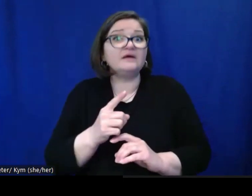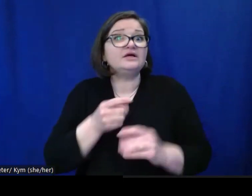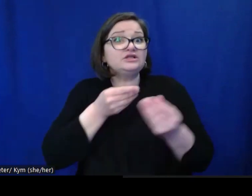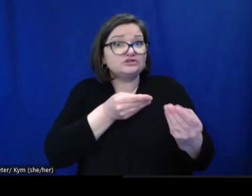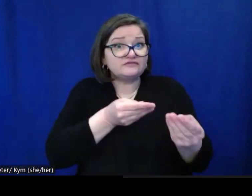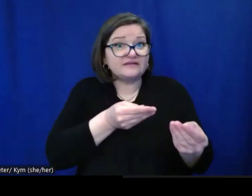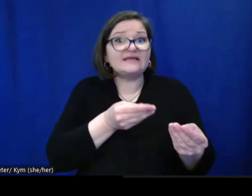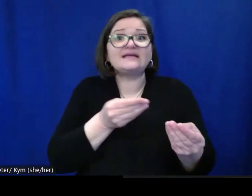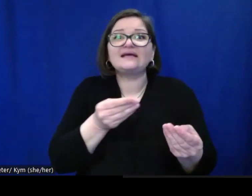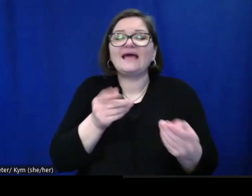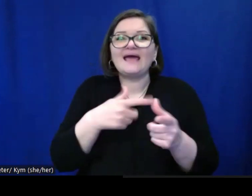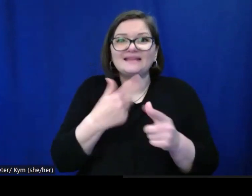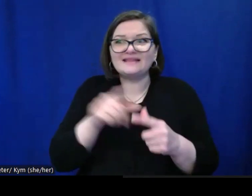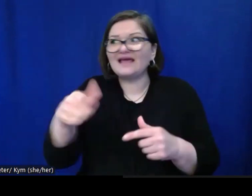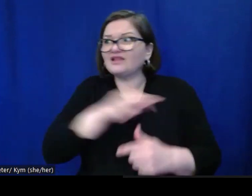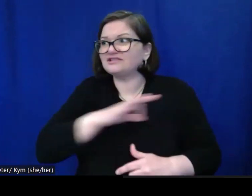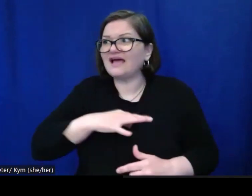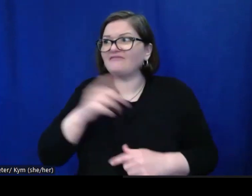that.